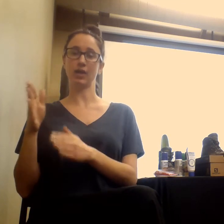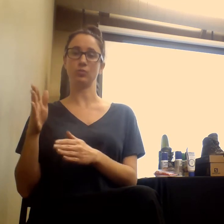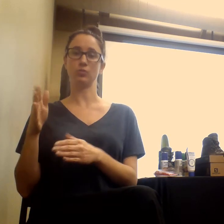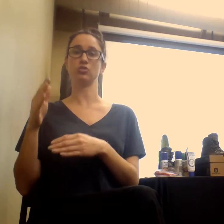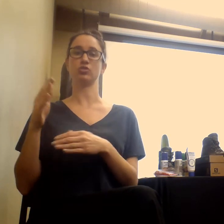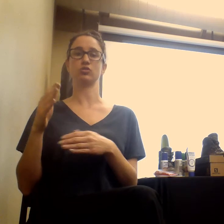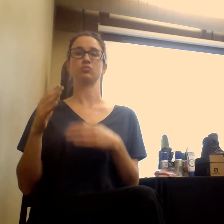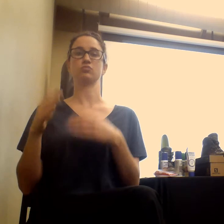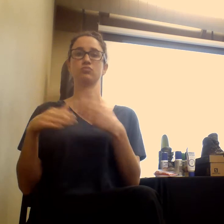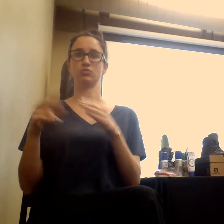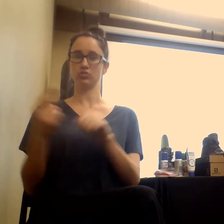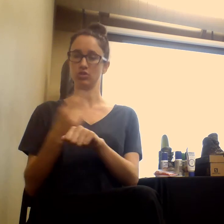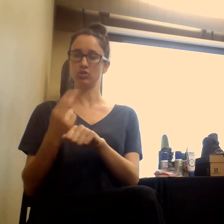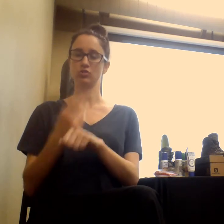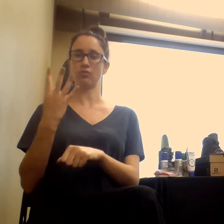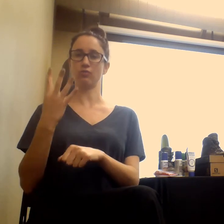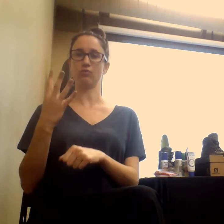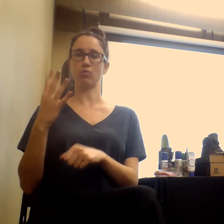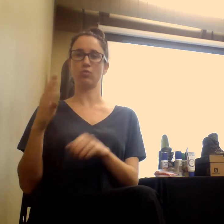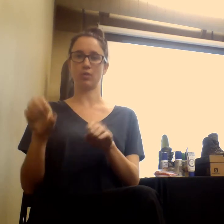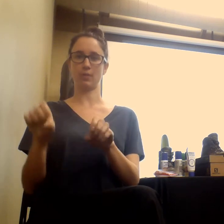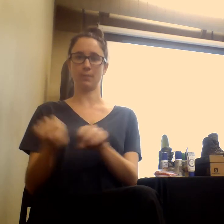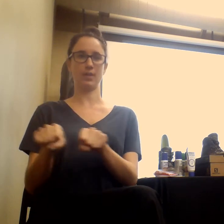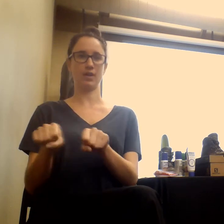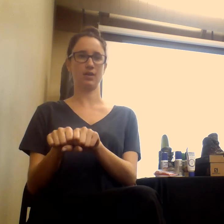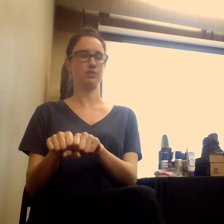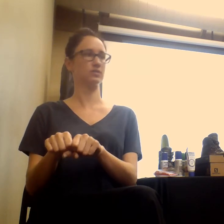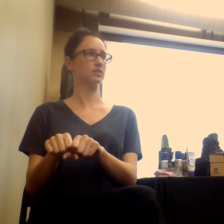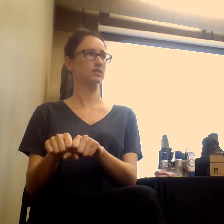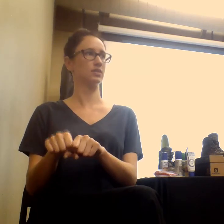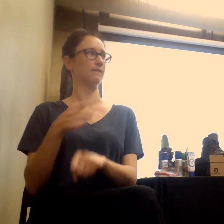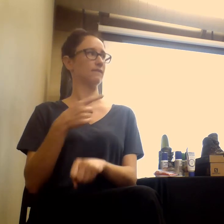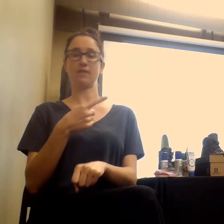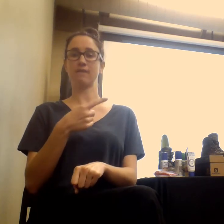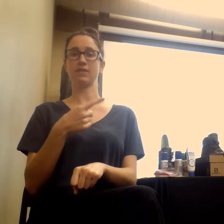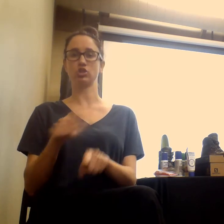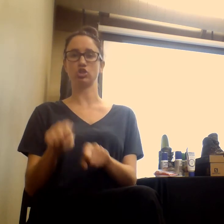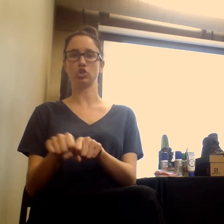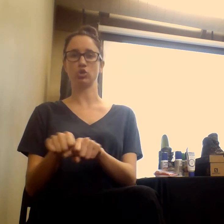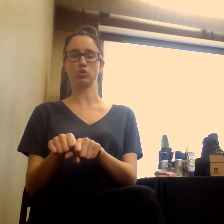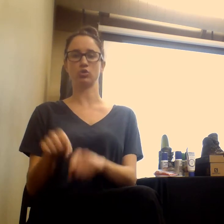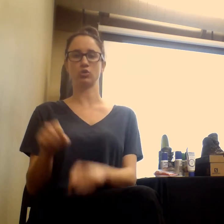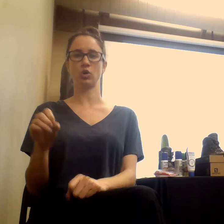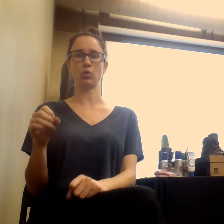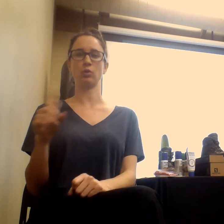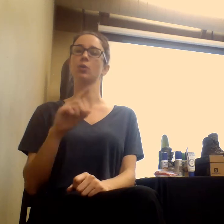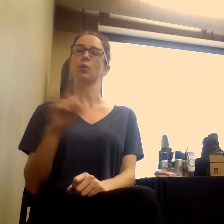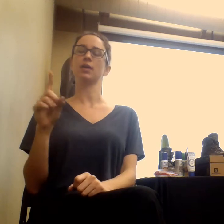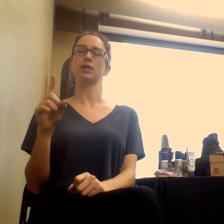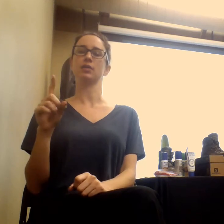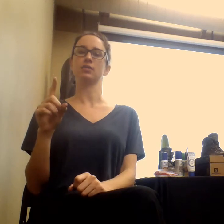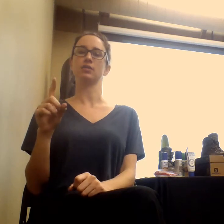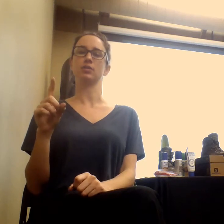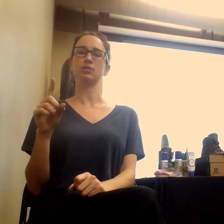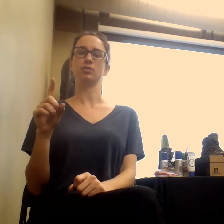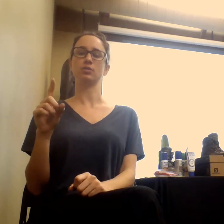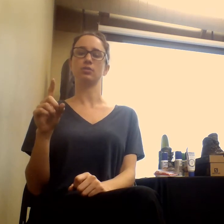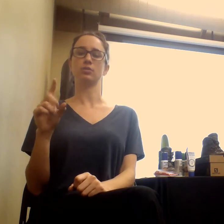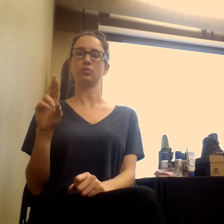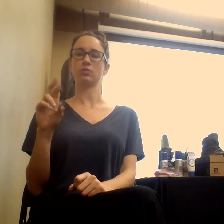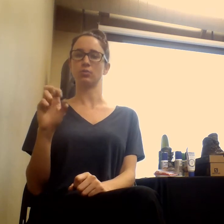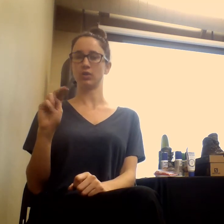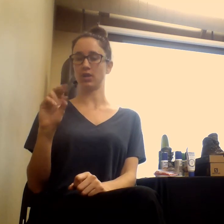in Reno, and we were in Tahoe actually. I was just in Reno for the night, Tahoe the next day, and he was coming